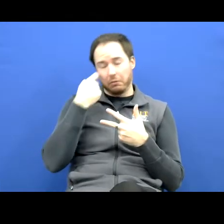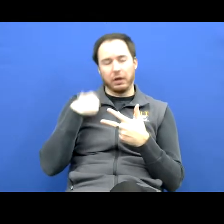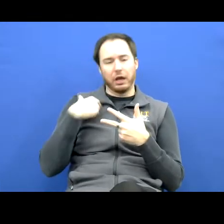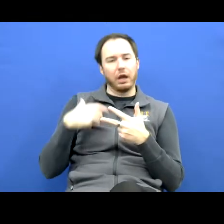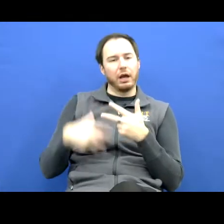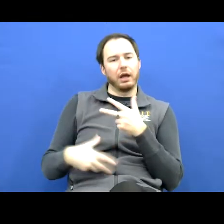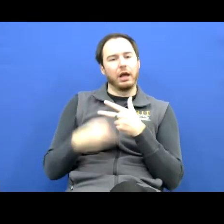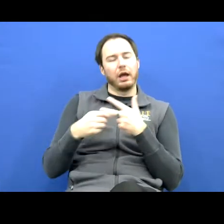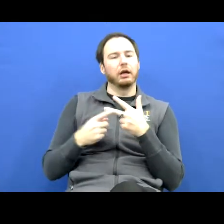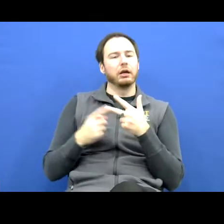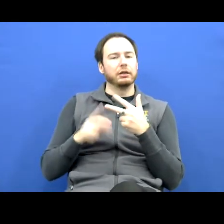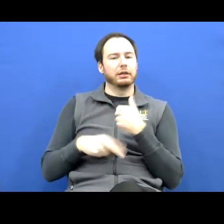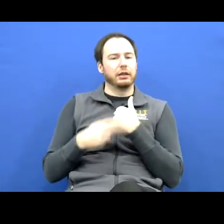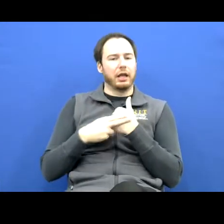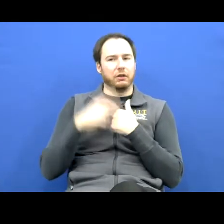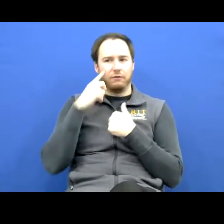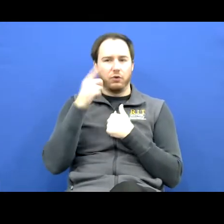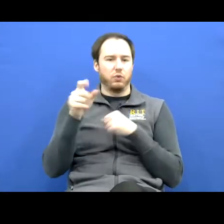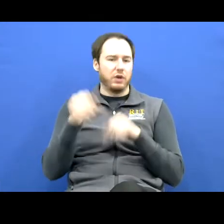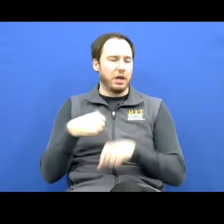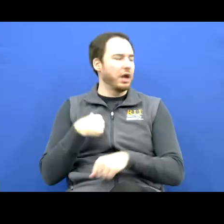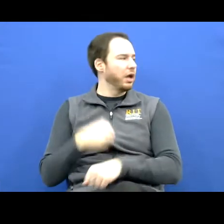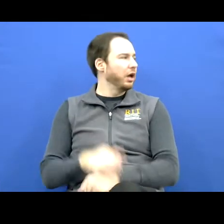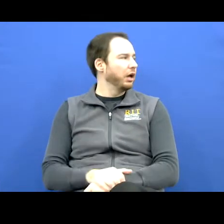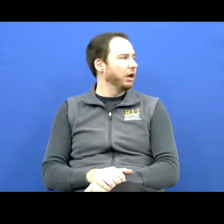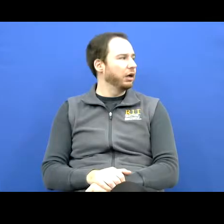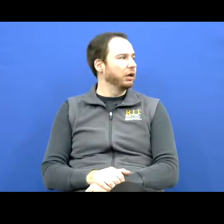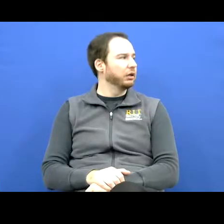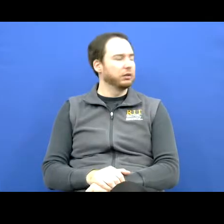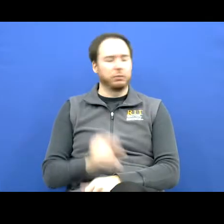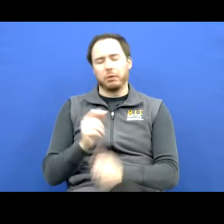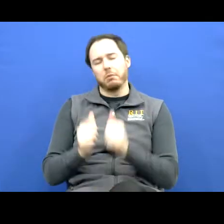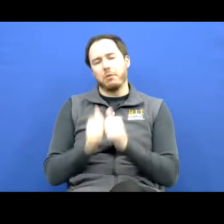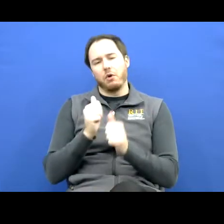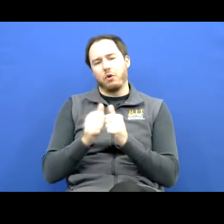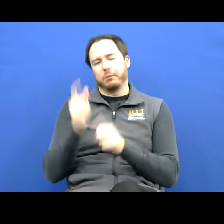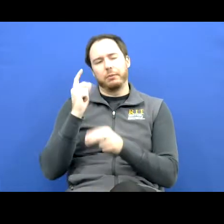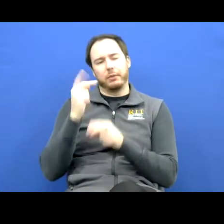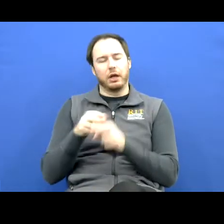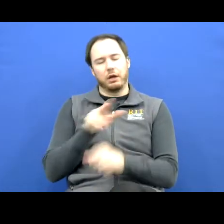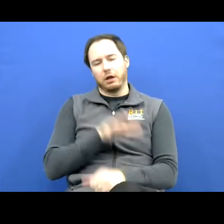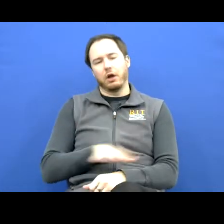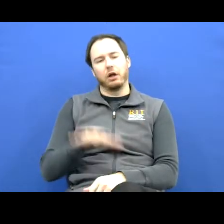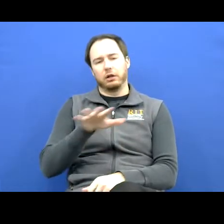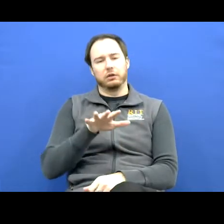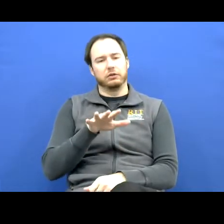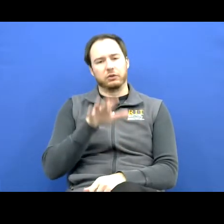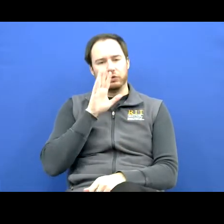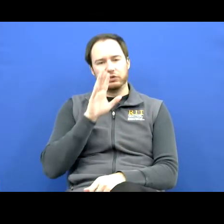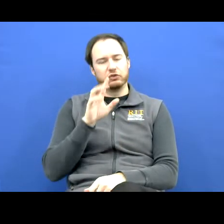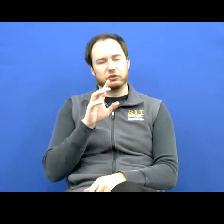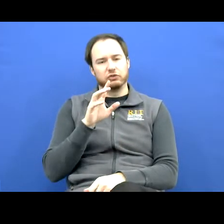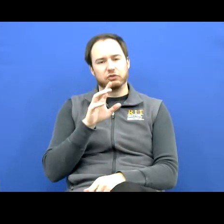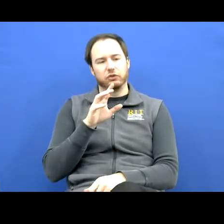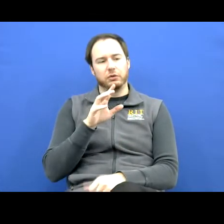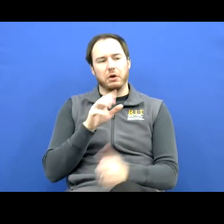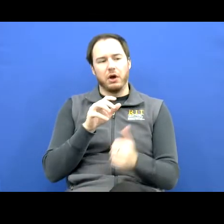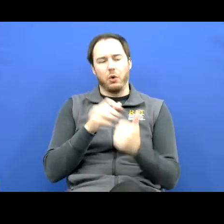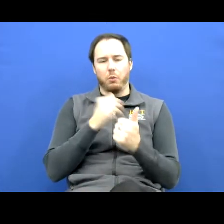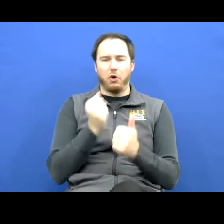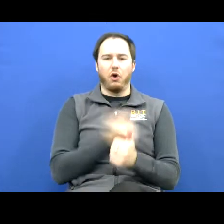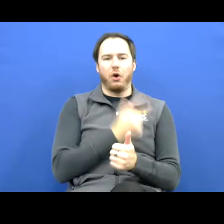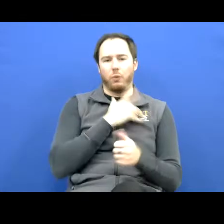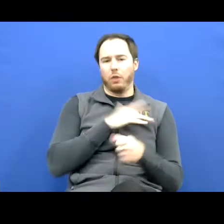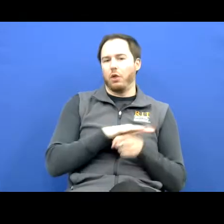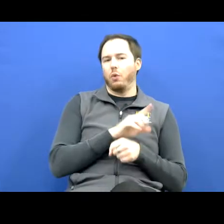national as well. But the most, as he mentioned, every other one is just on the local registry.